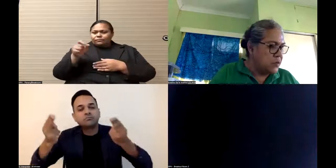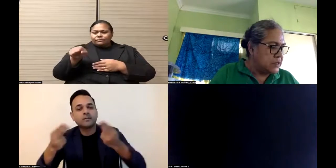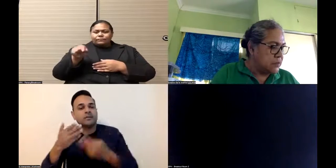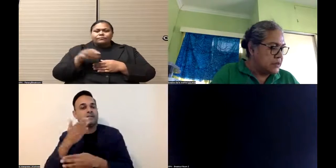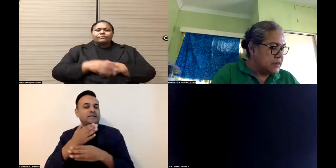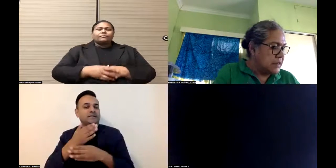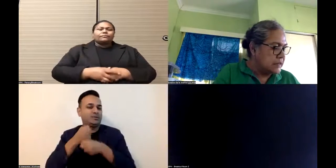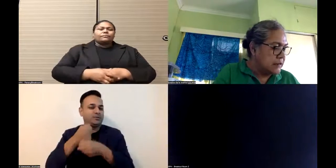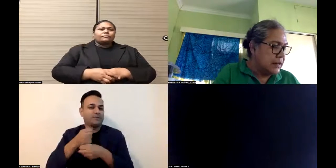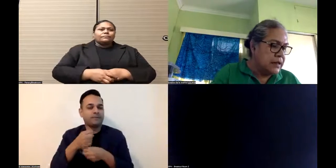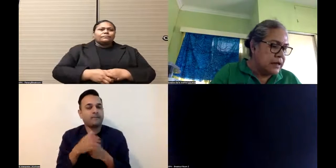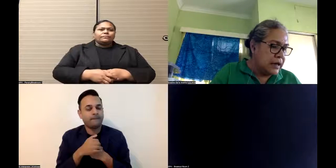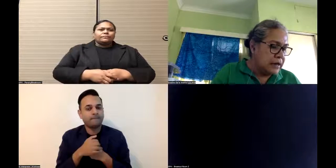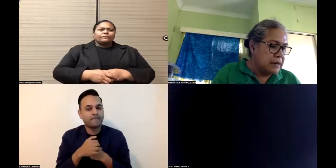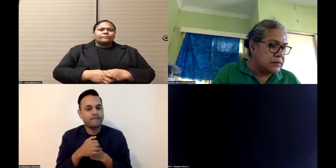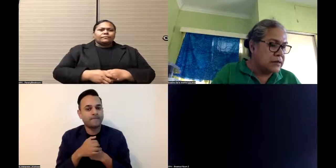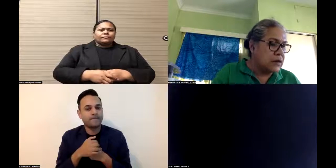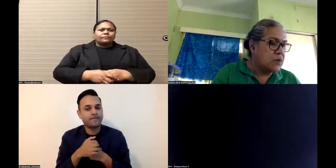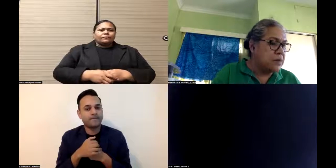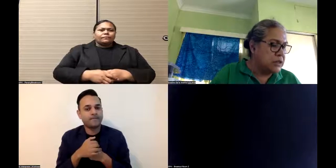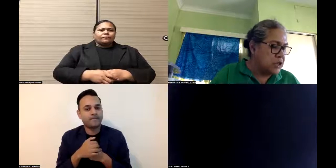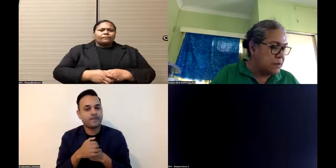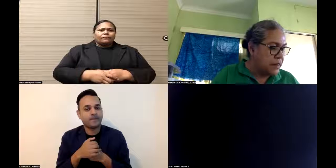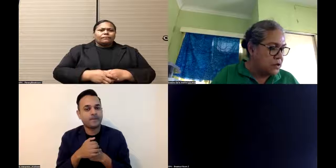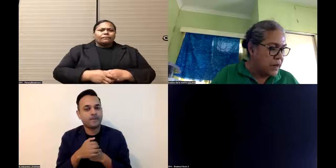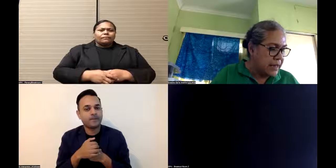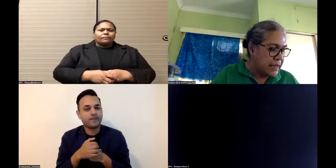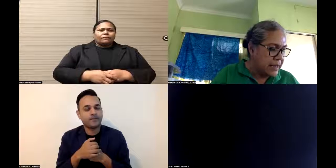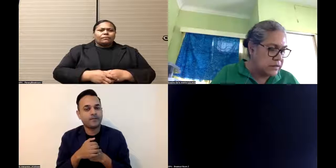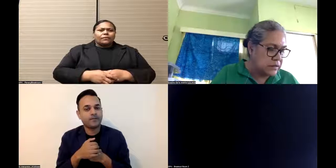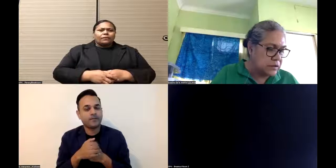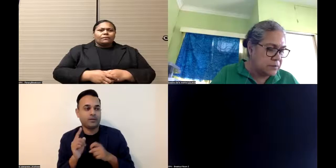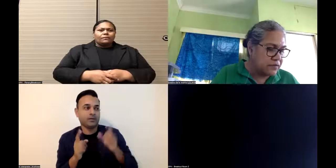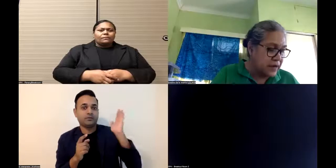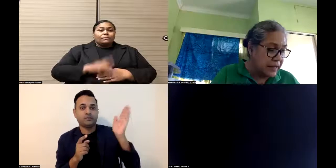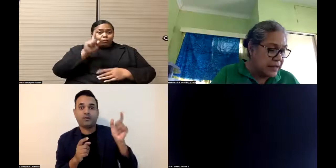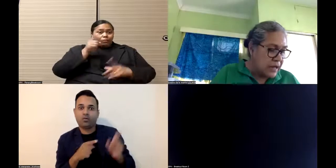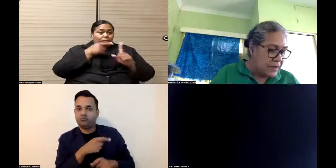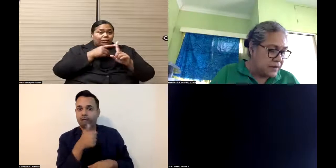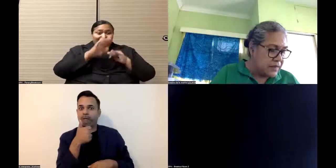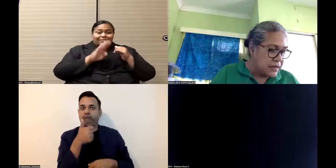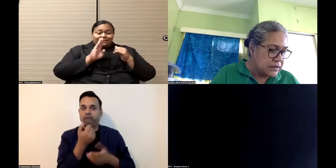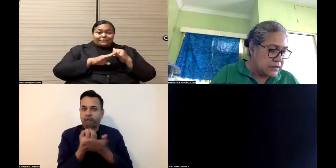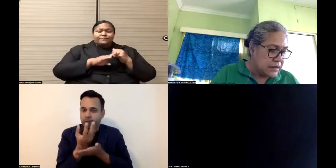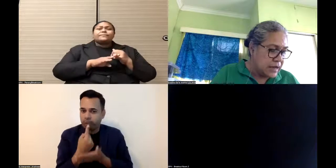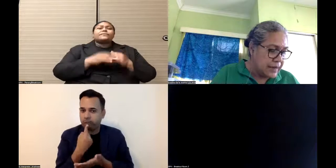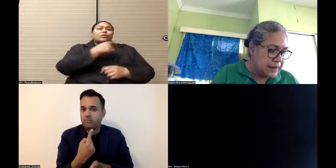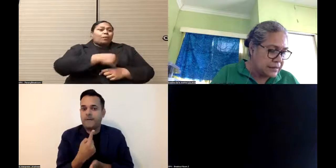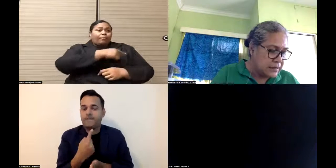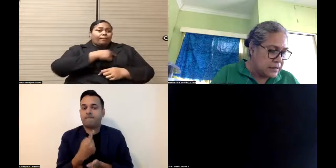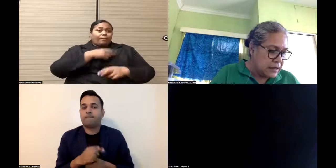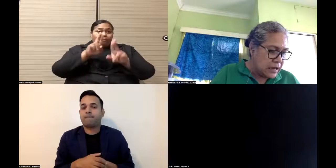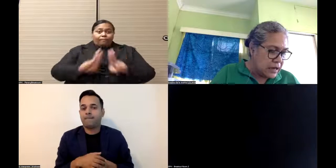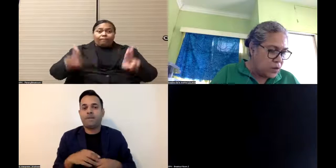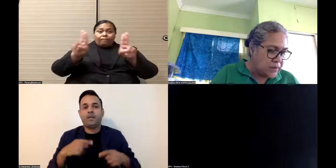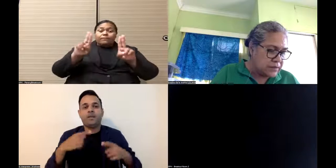finish off with this point, Seta, that commitment shared by the UN agencies in terms of, I think that has